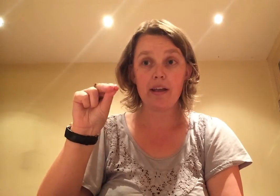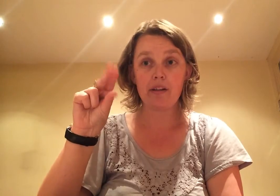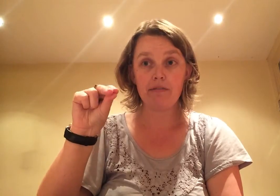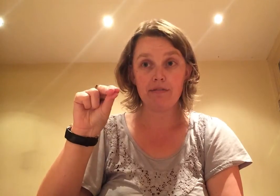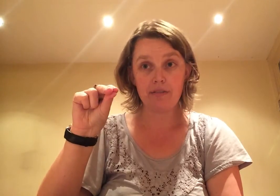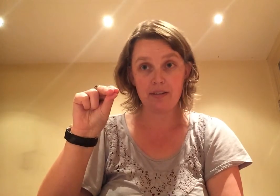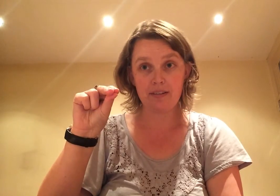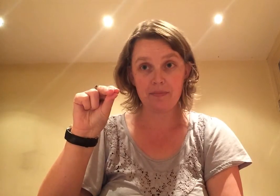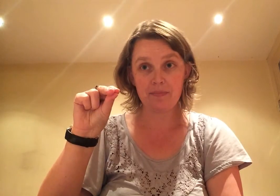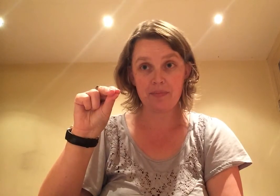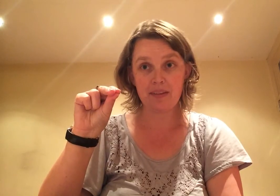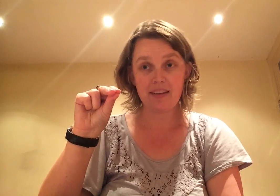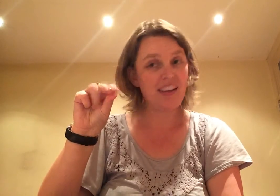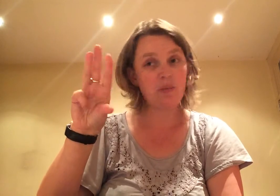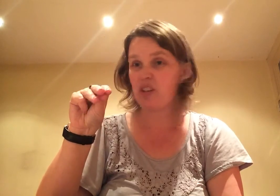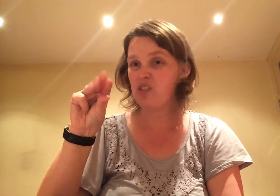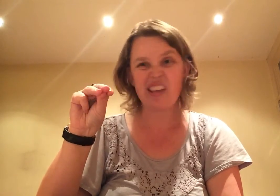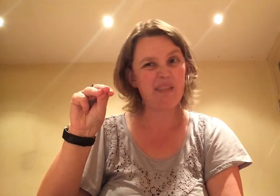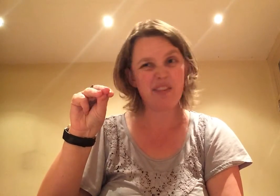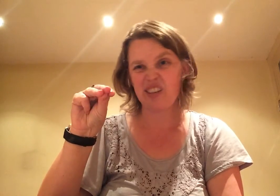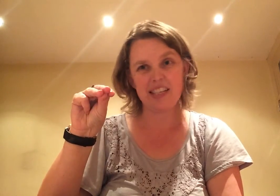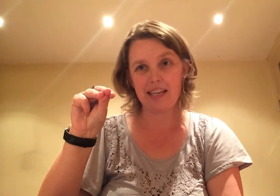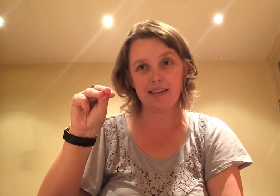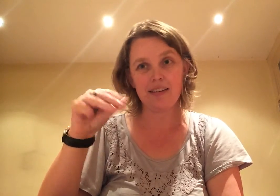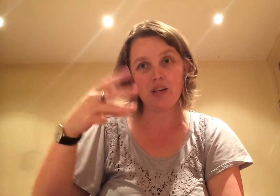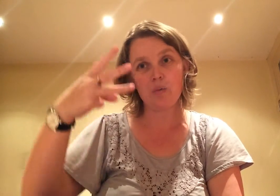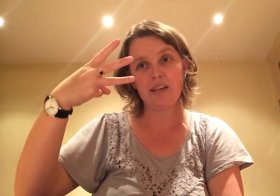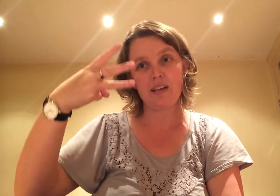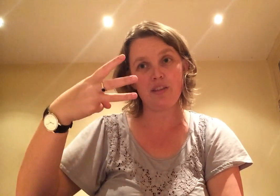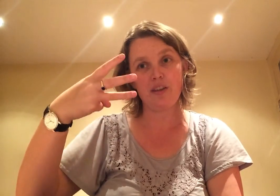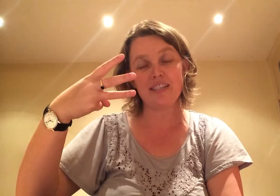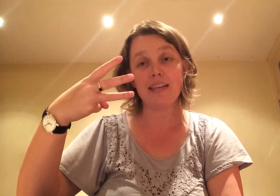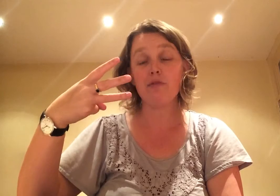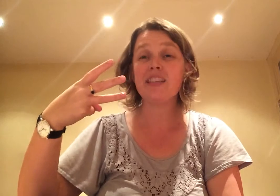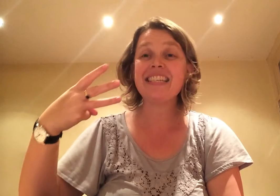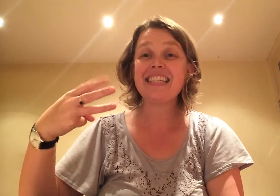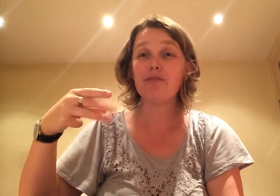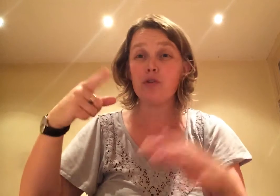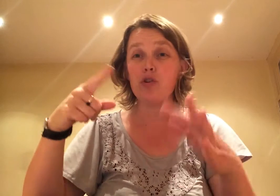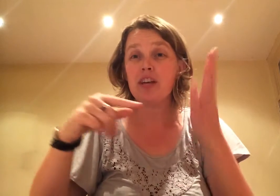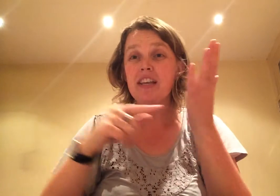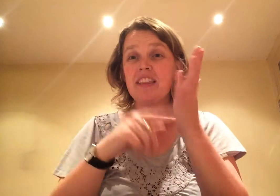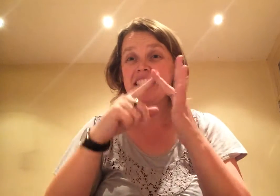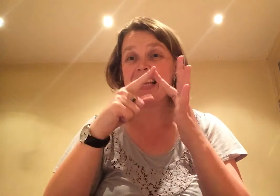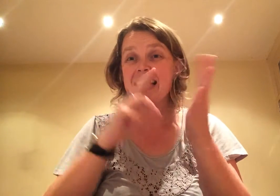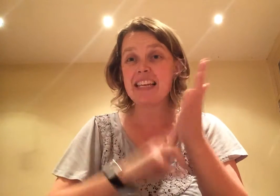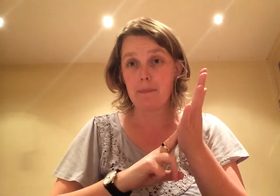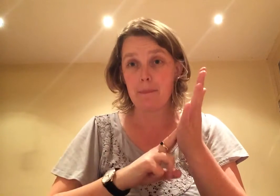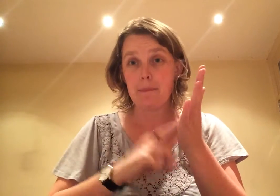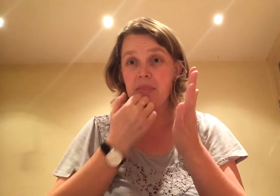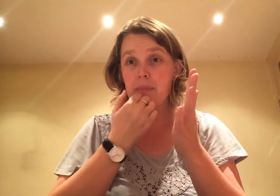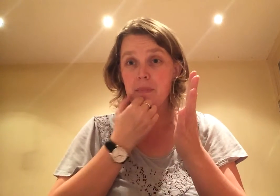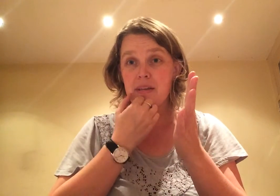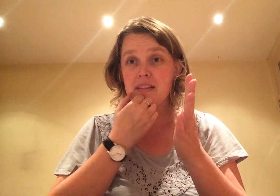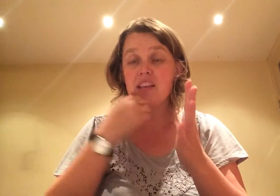12. We don't do that for 13. We get it 13. For the teen numbers, we